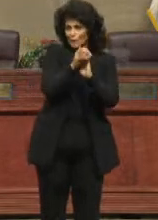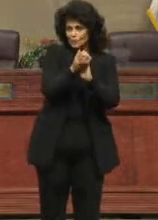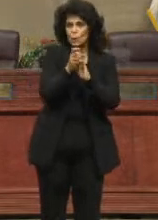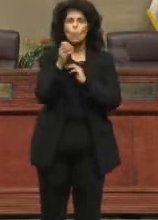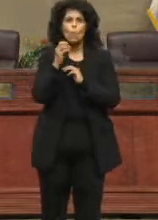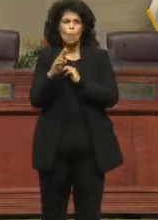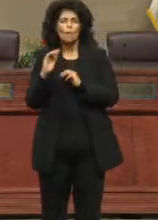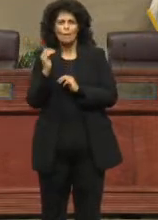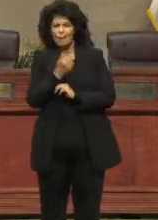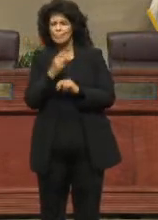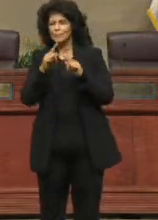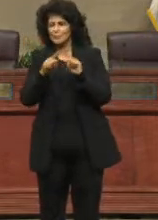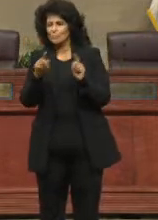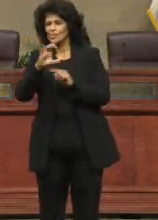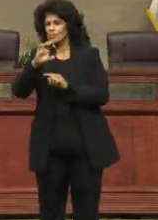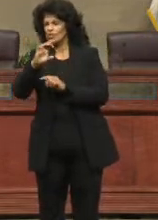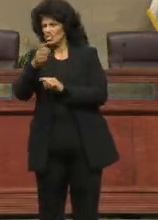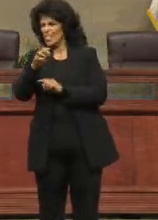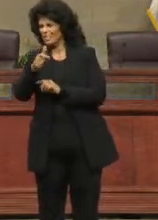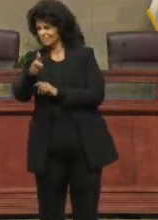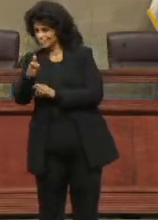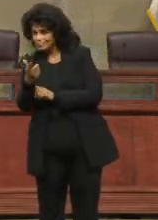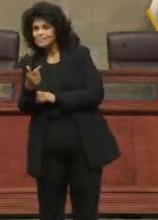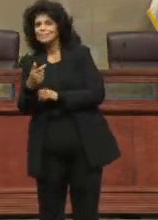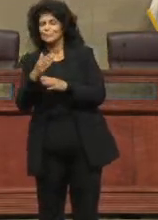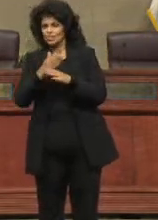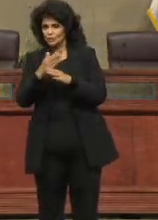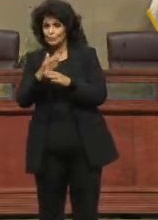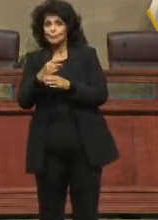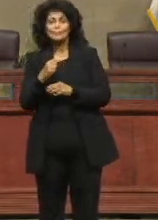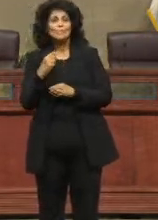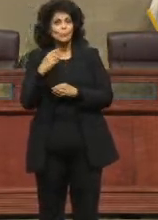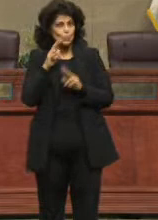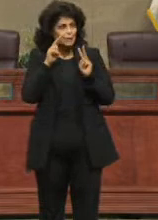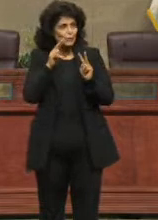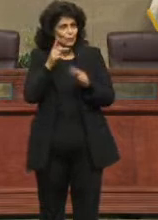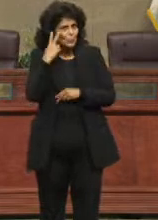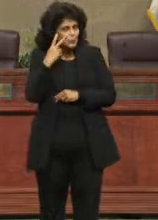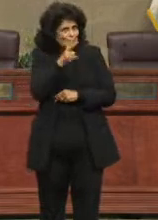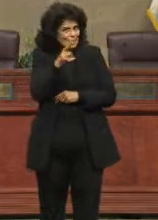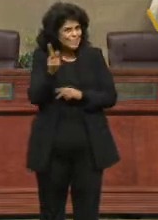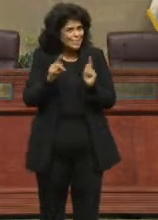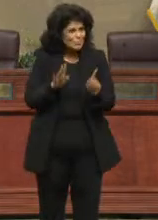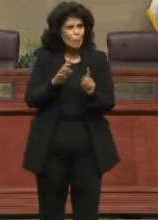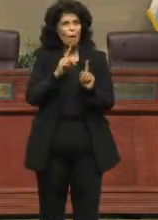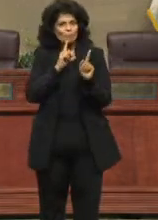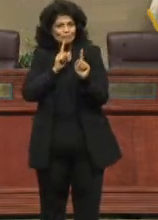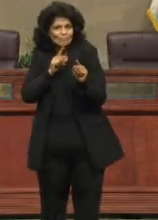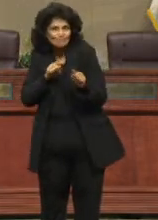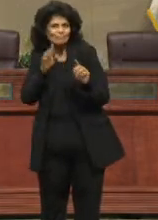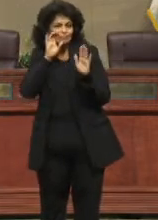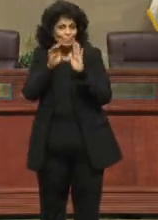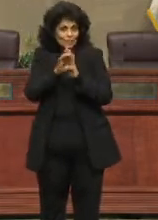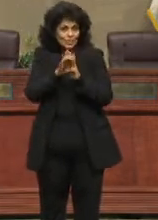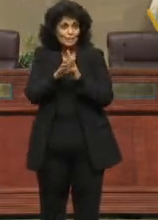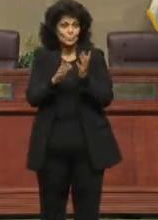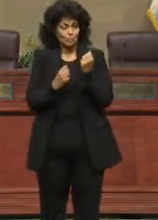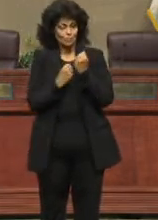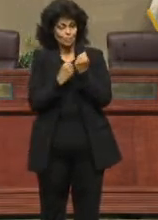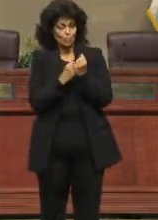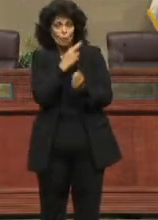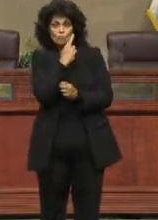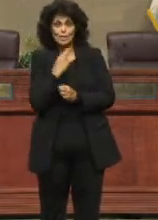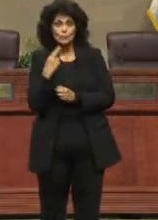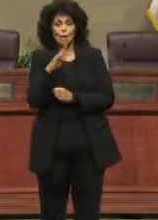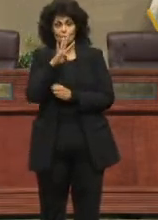look forward to seeing your photos. You can make a difference by supporting our restaurants on 407 Day. The